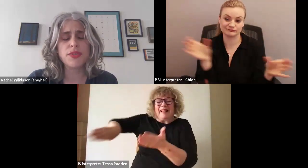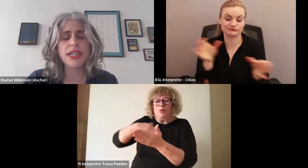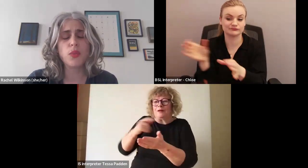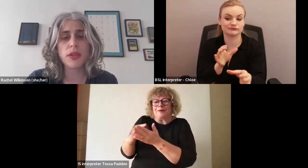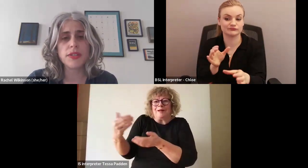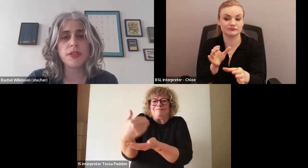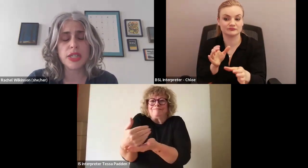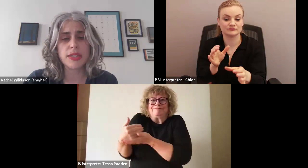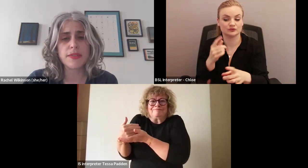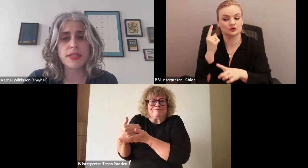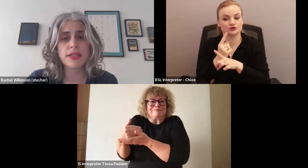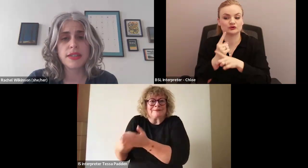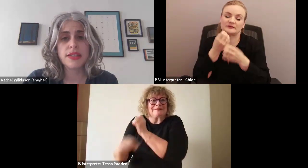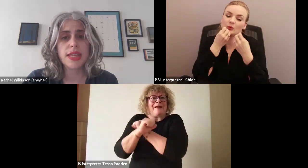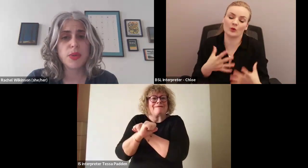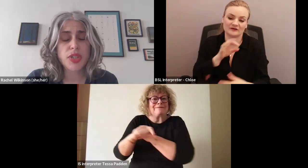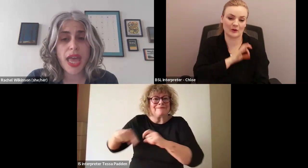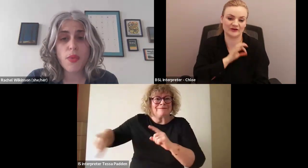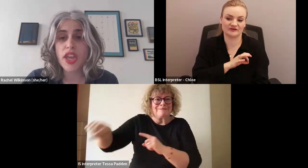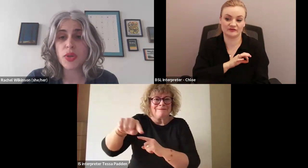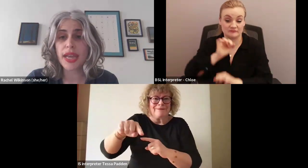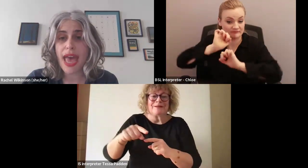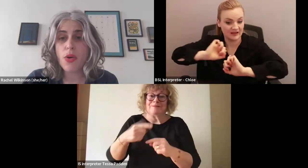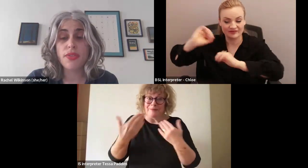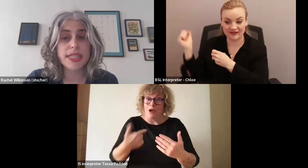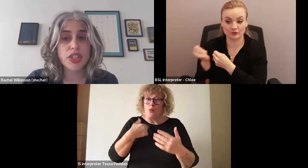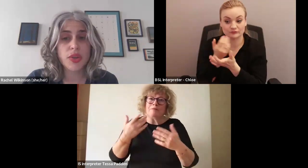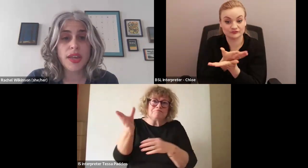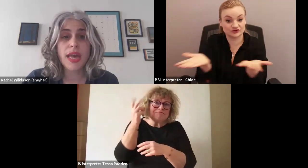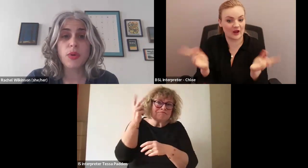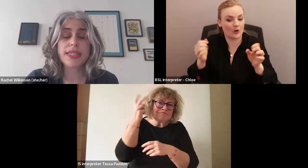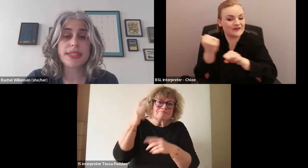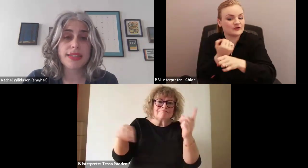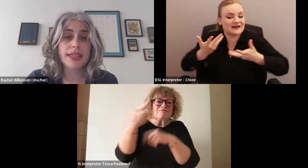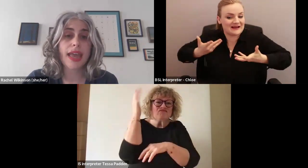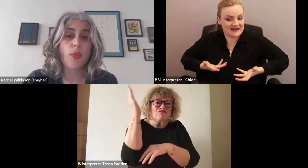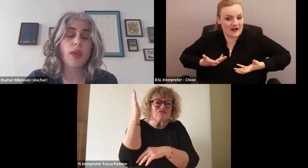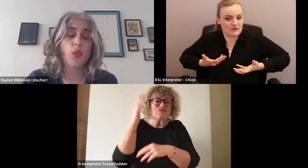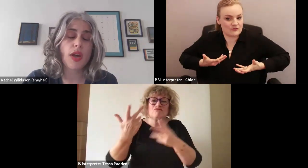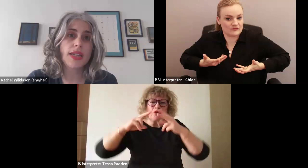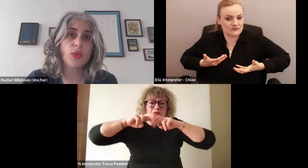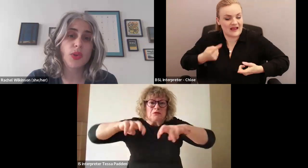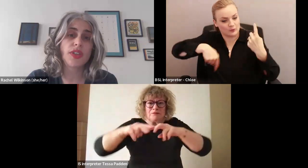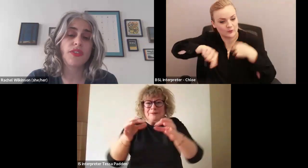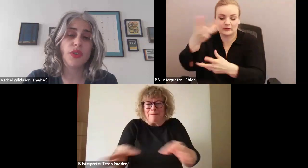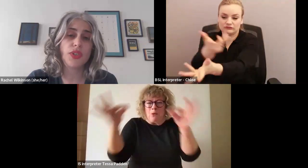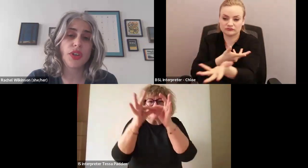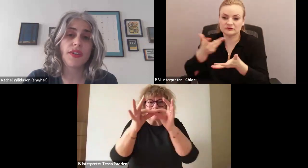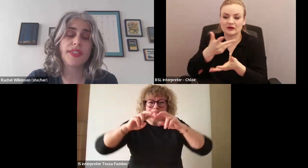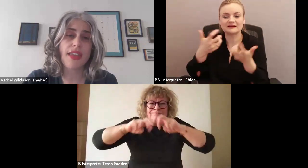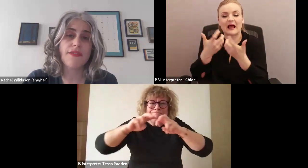who are involved in wonderful initiatives. They will share what they are doing now on this issue, and we'll be discussing how we can work towards